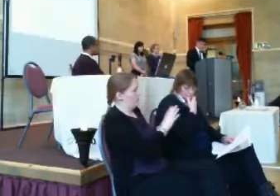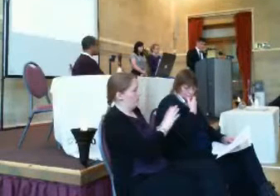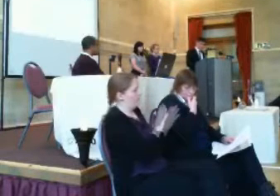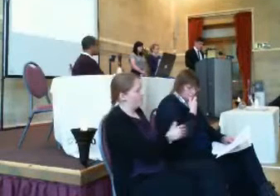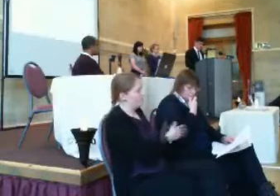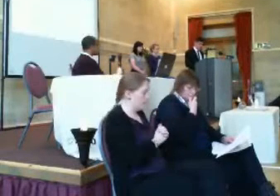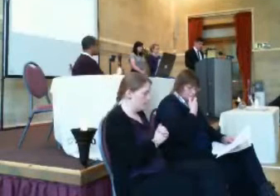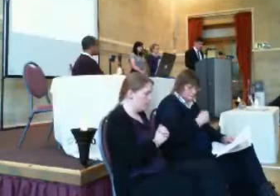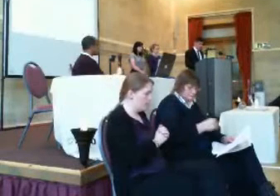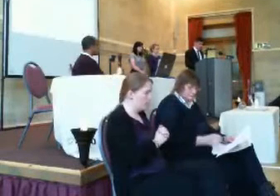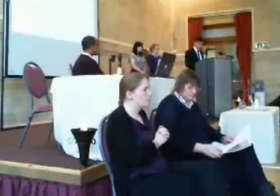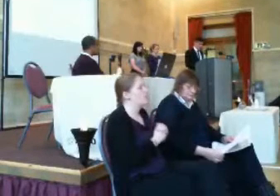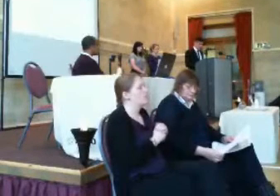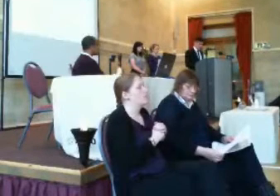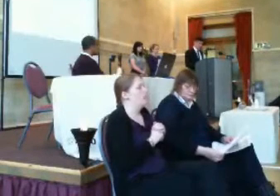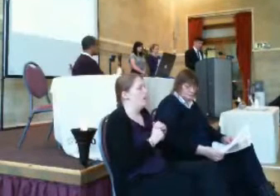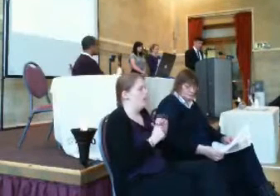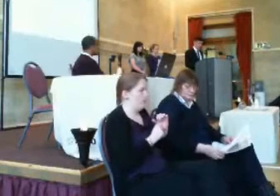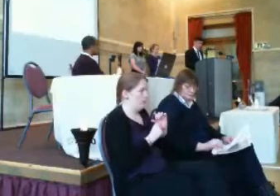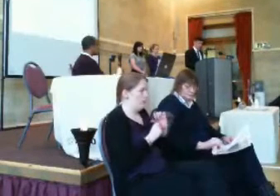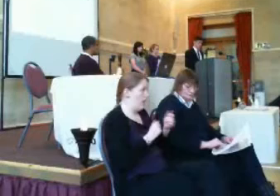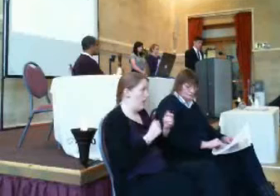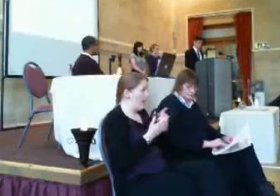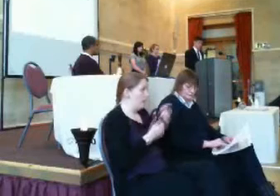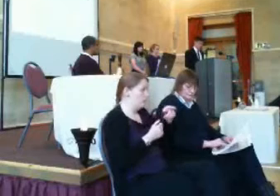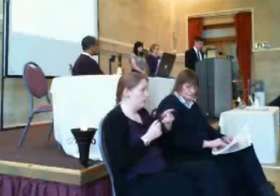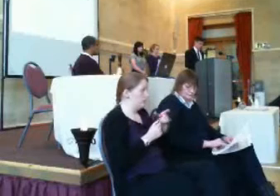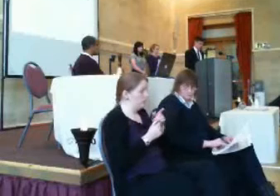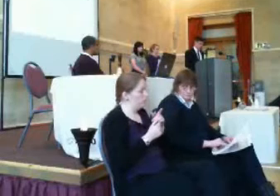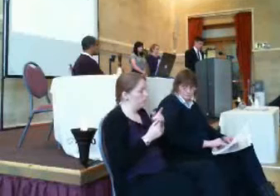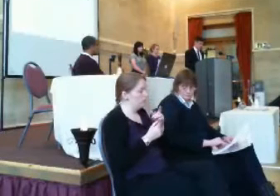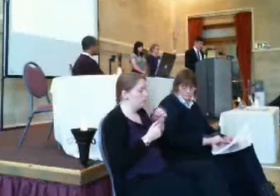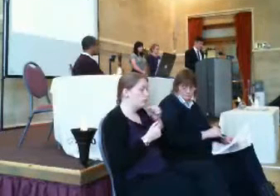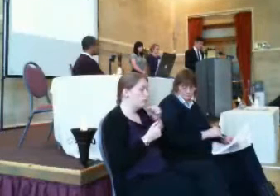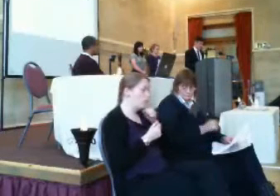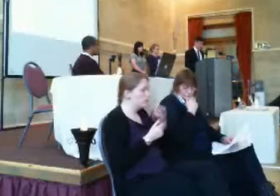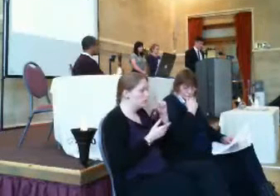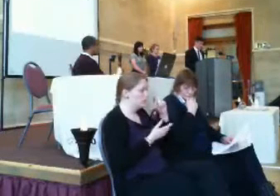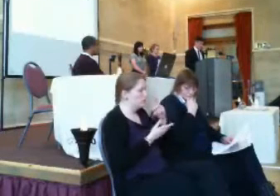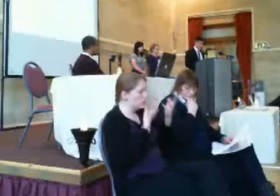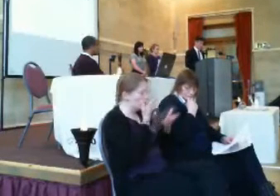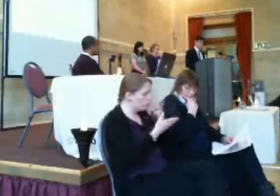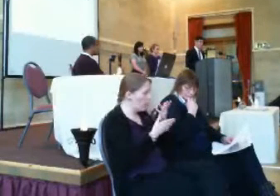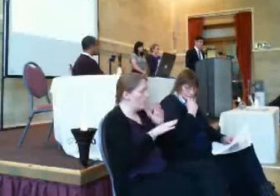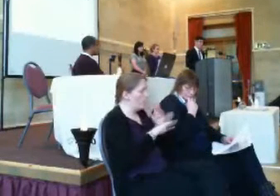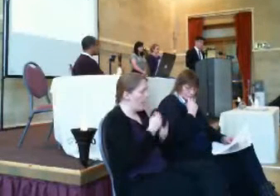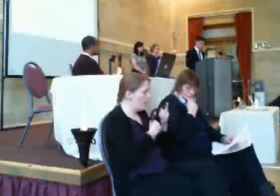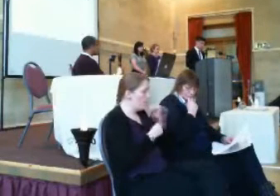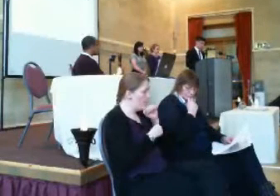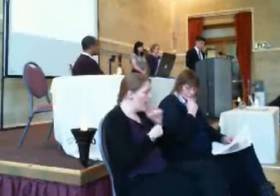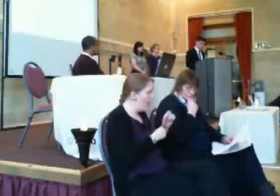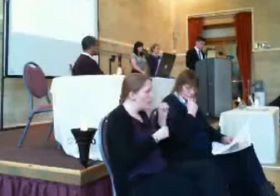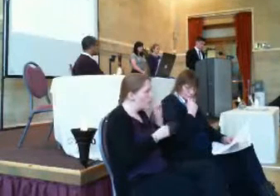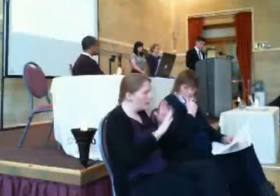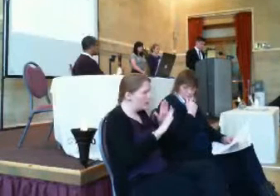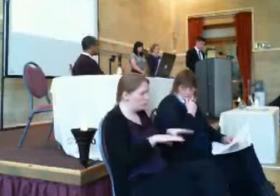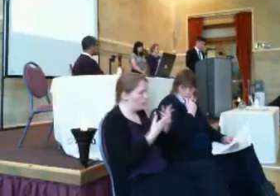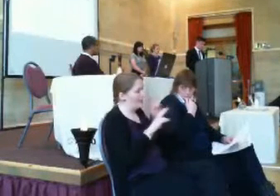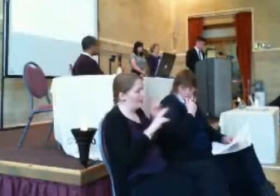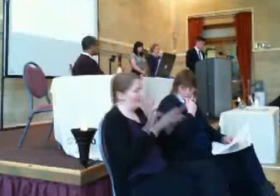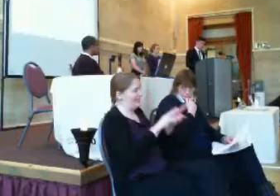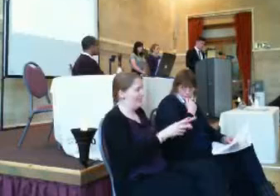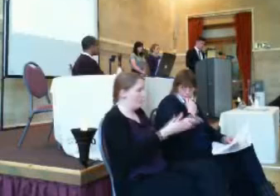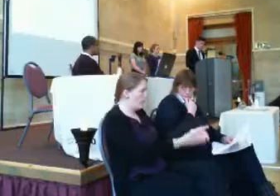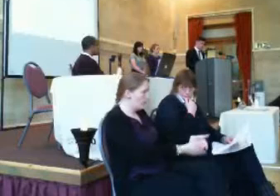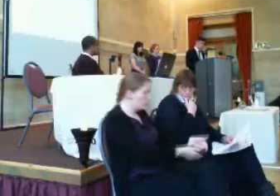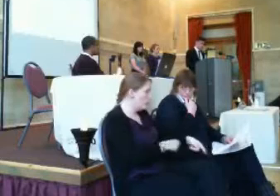Dimmelby then went on to describe men, women and children he saw, the crematorium, and an exchange with the officers who also saw it, as well